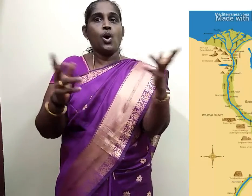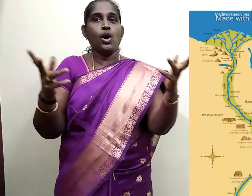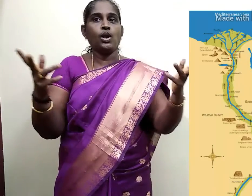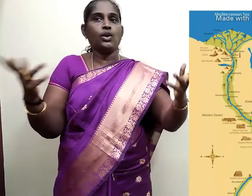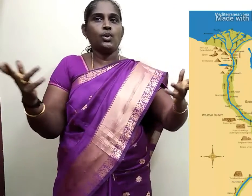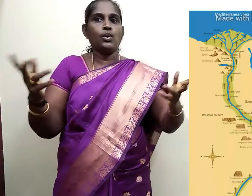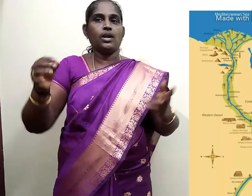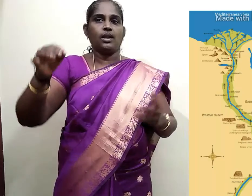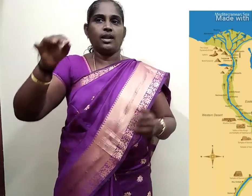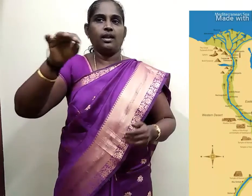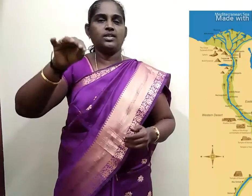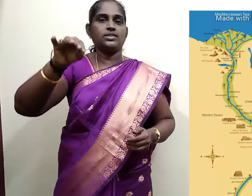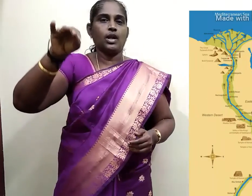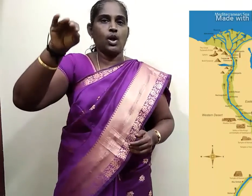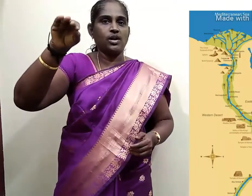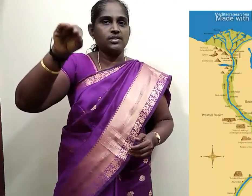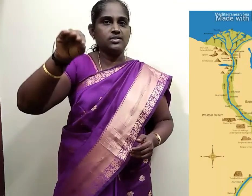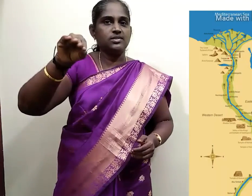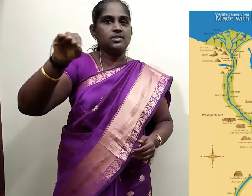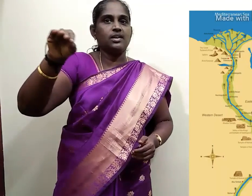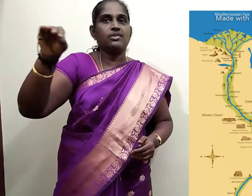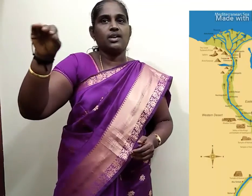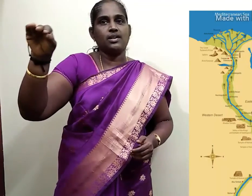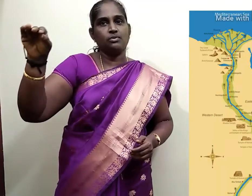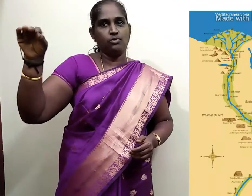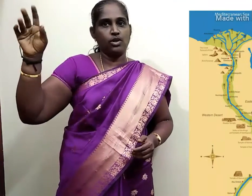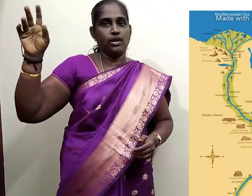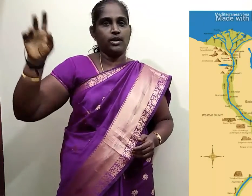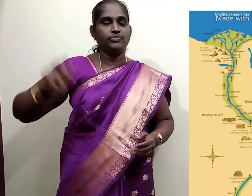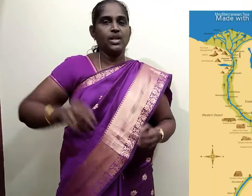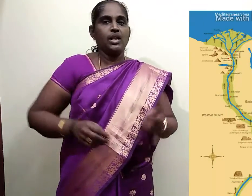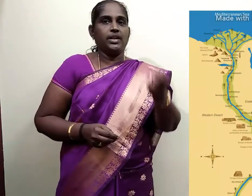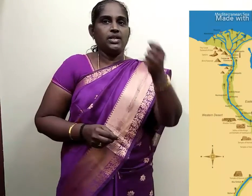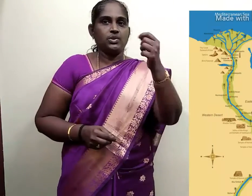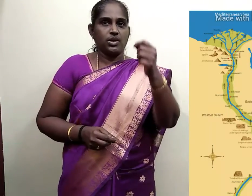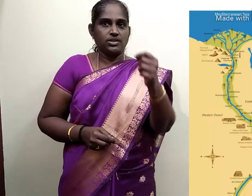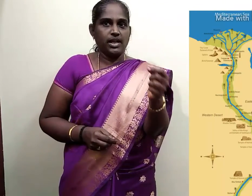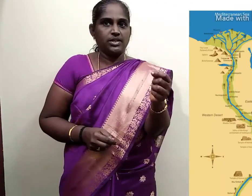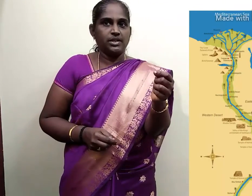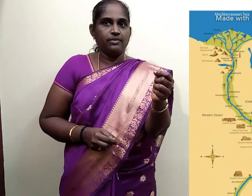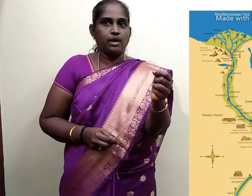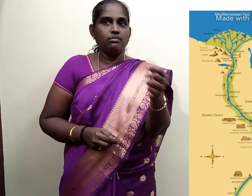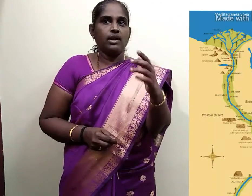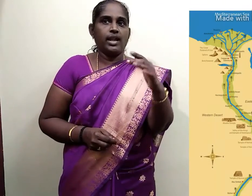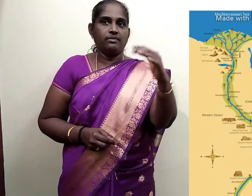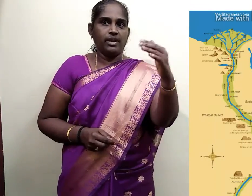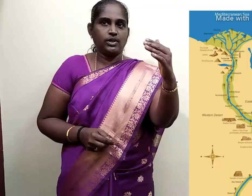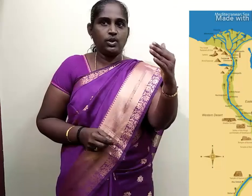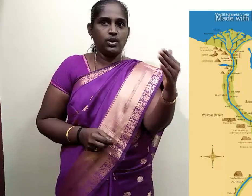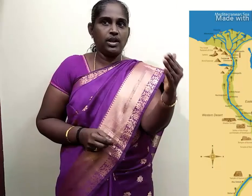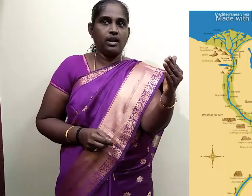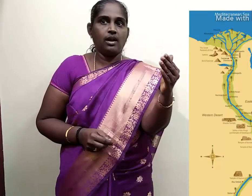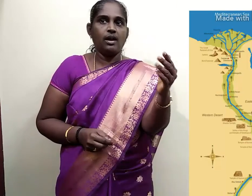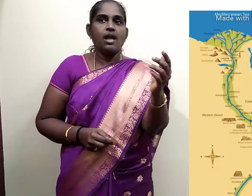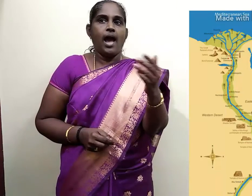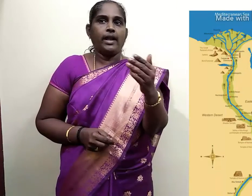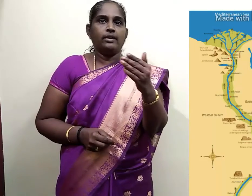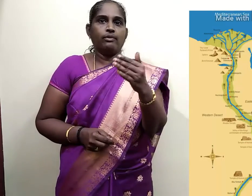all know Nile is the longest river in the world. It is originated from Lake Victoria and